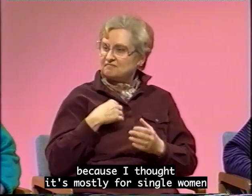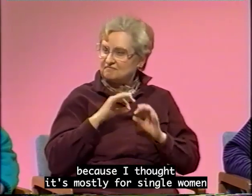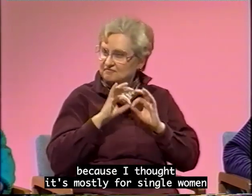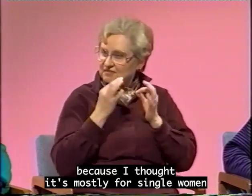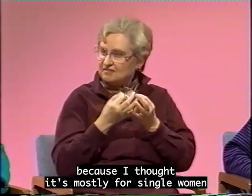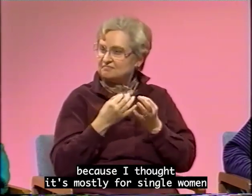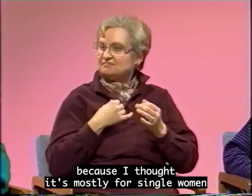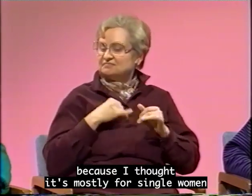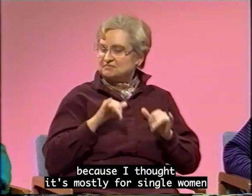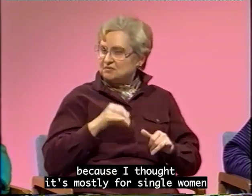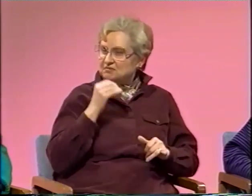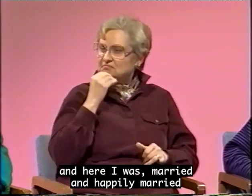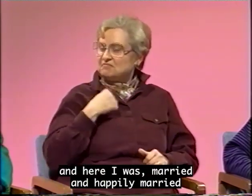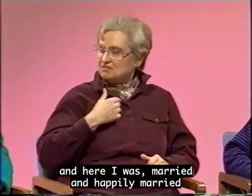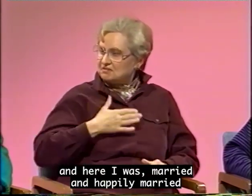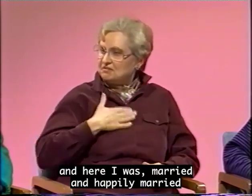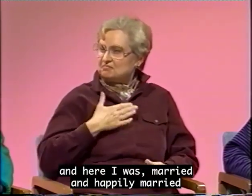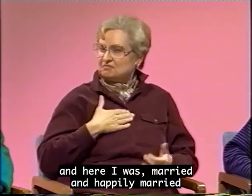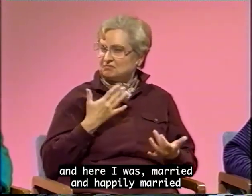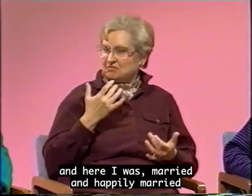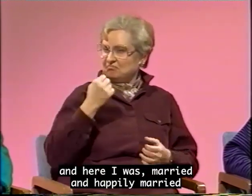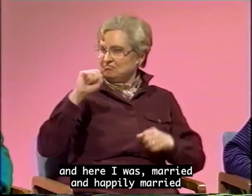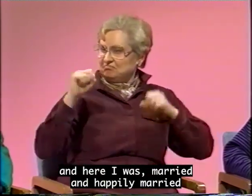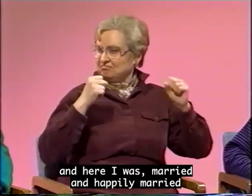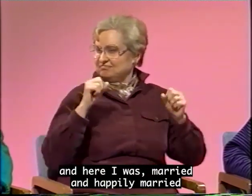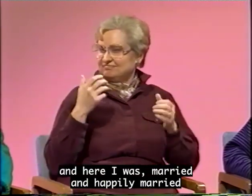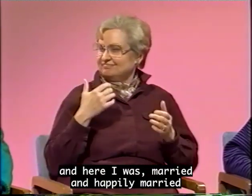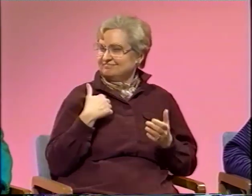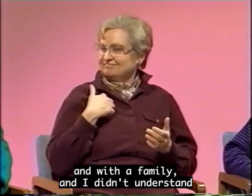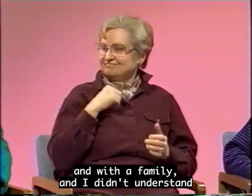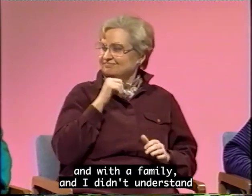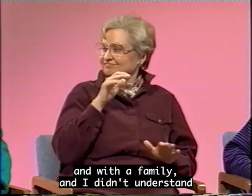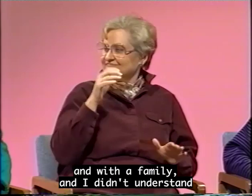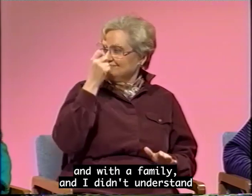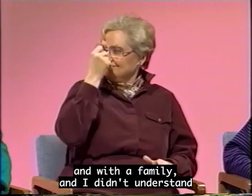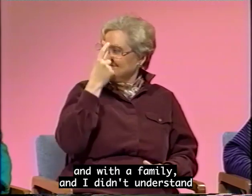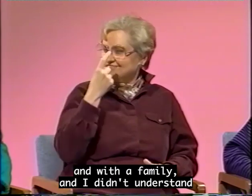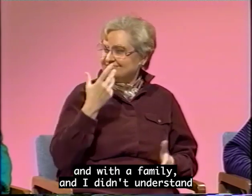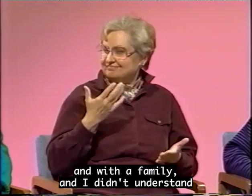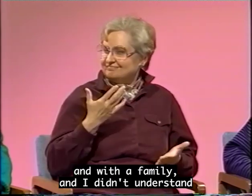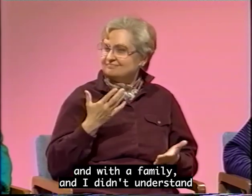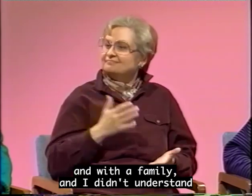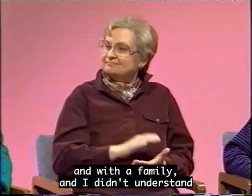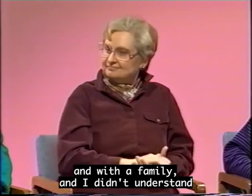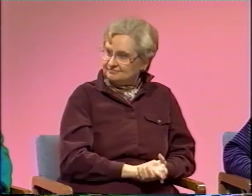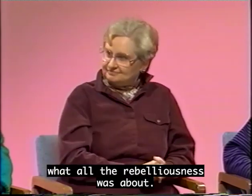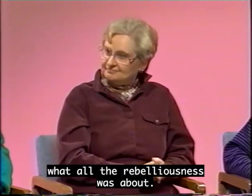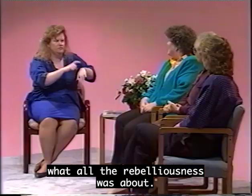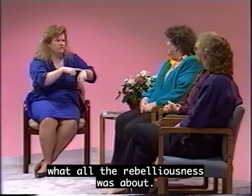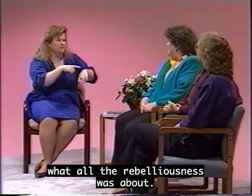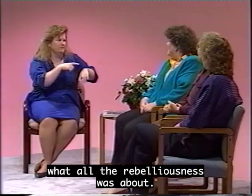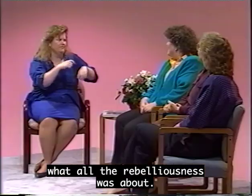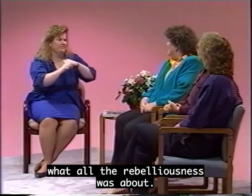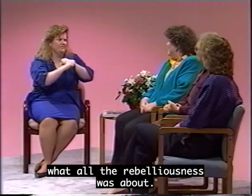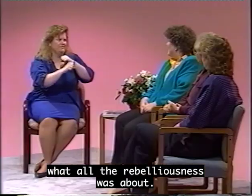it's mostly for single women, and here I was, married and happily married and with a family, and I didn't understand what all the rebelliousness was